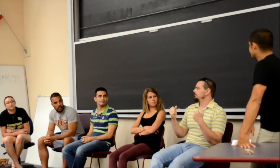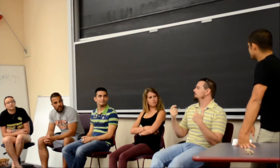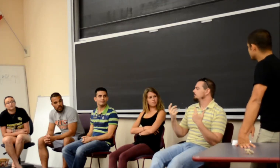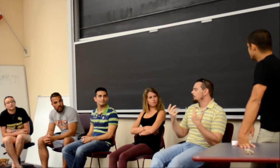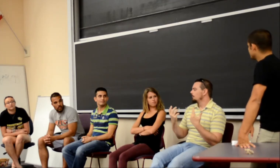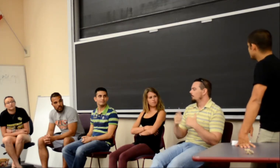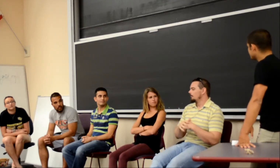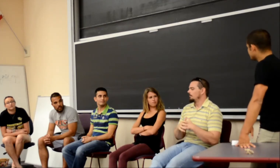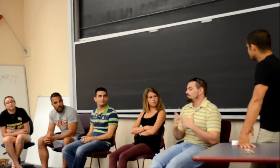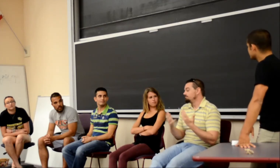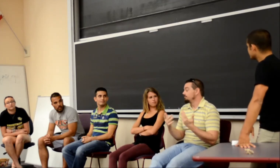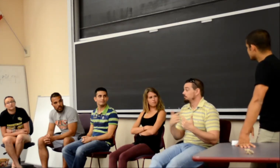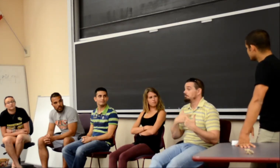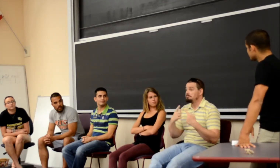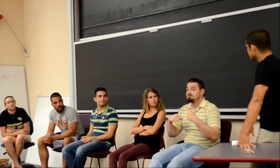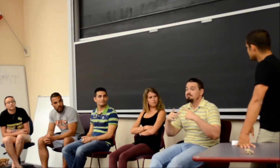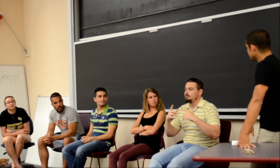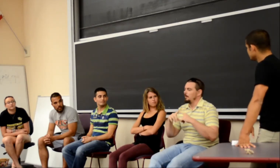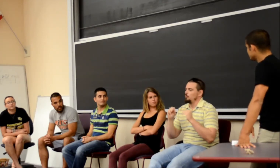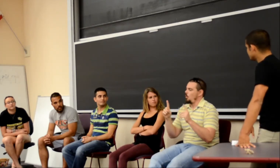and so I would sign,